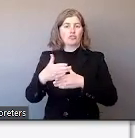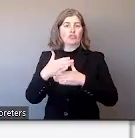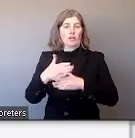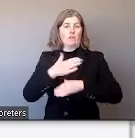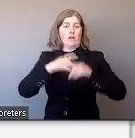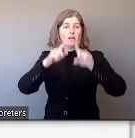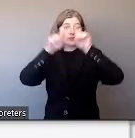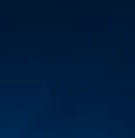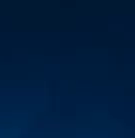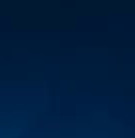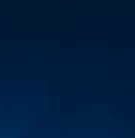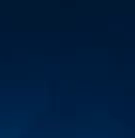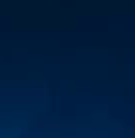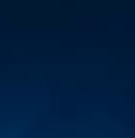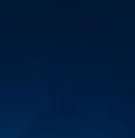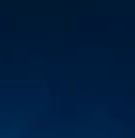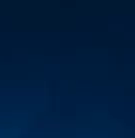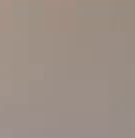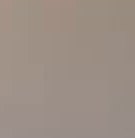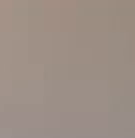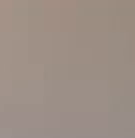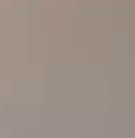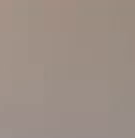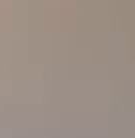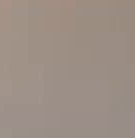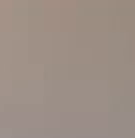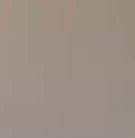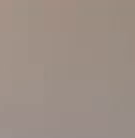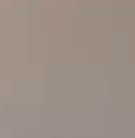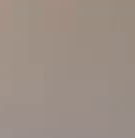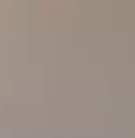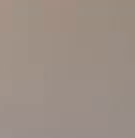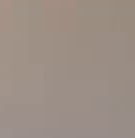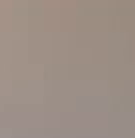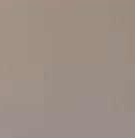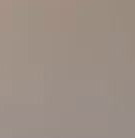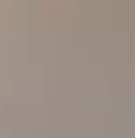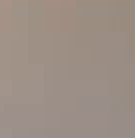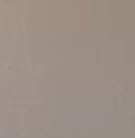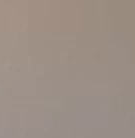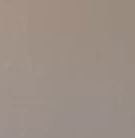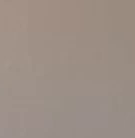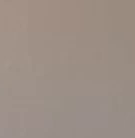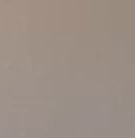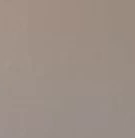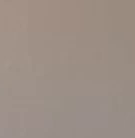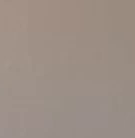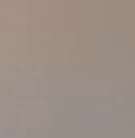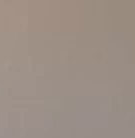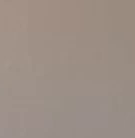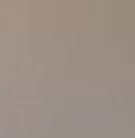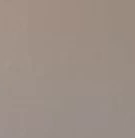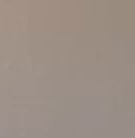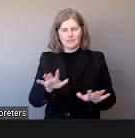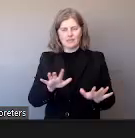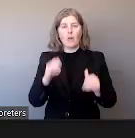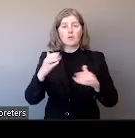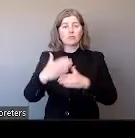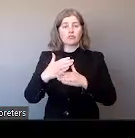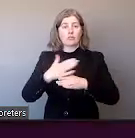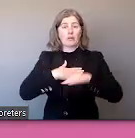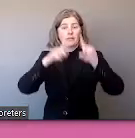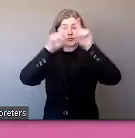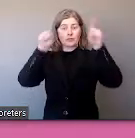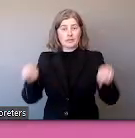screen on this one, and I have to share the correct screen now. So I'm going to share my